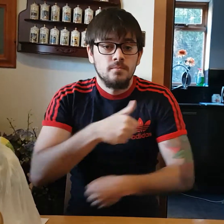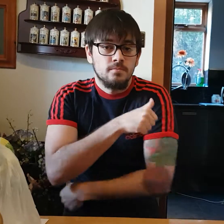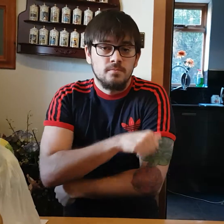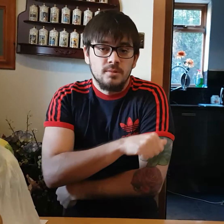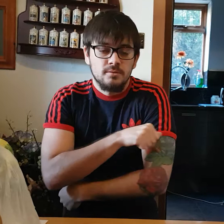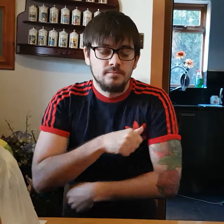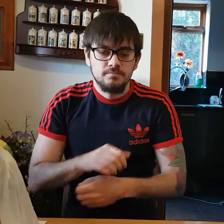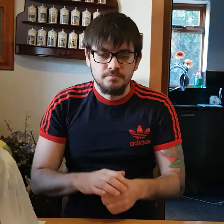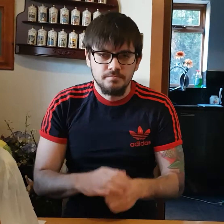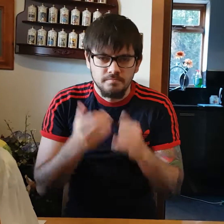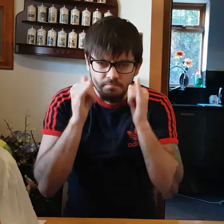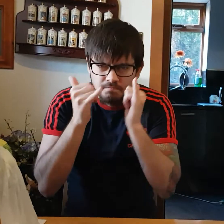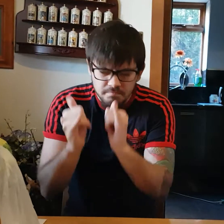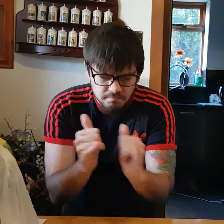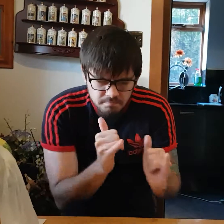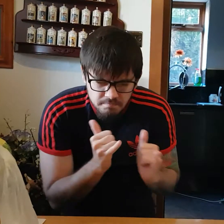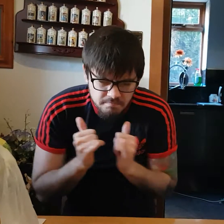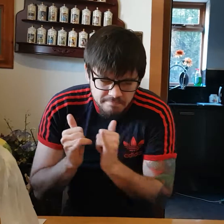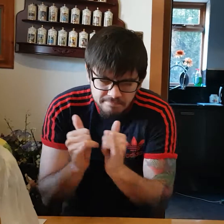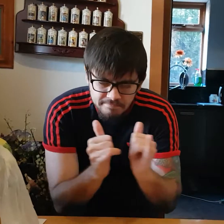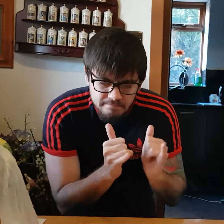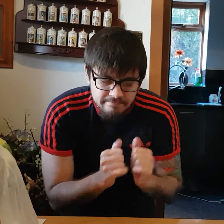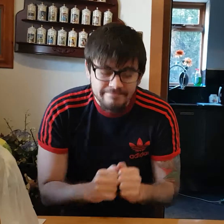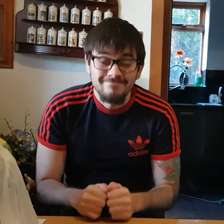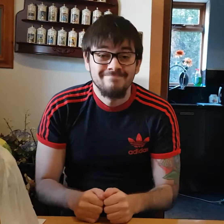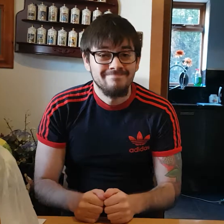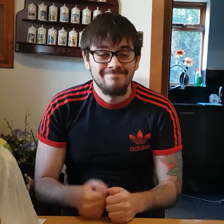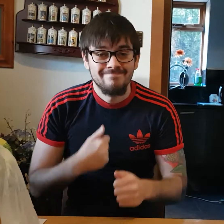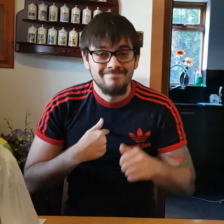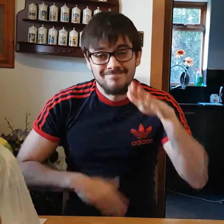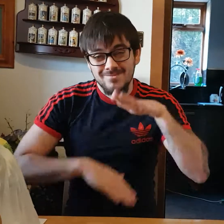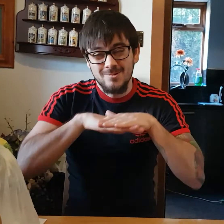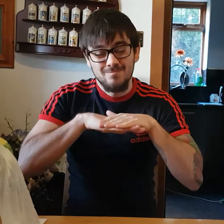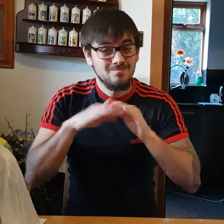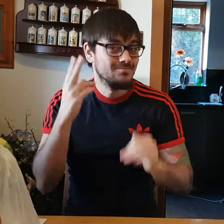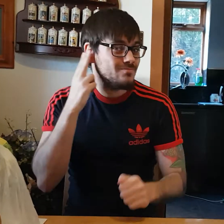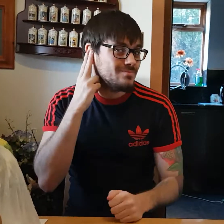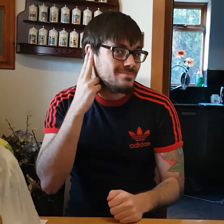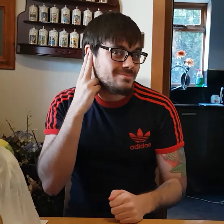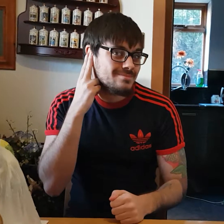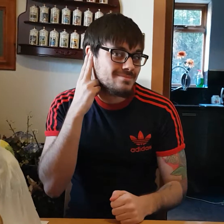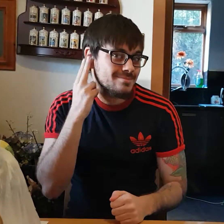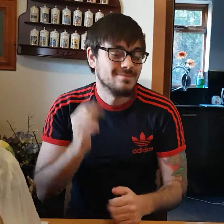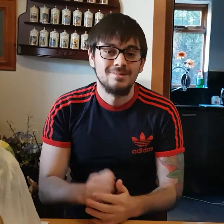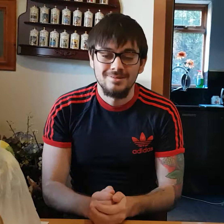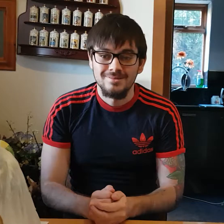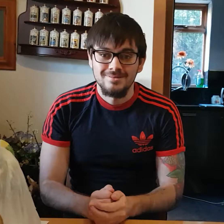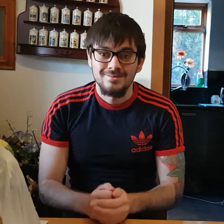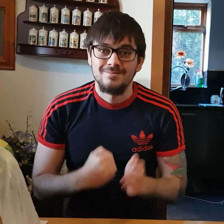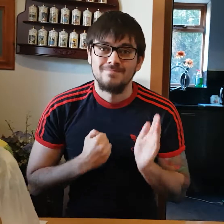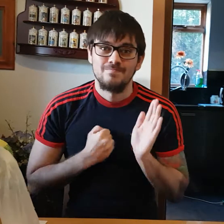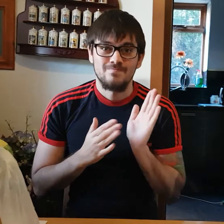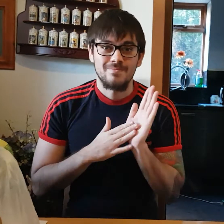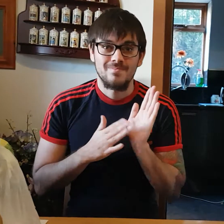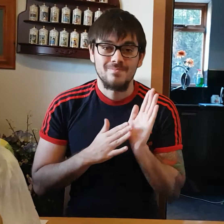So we went to the hospital and they checked and confirmed I was profoundly deaf.